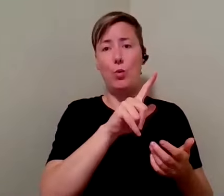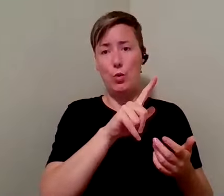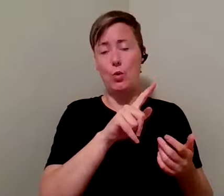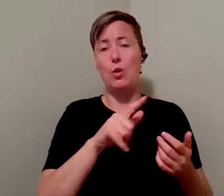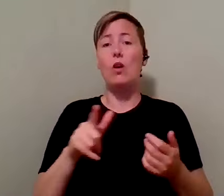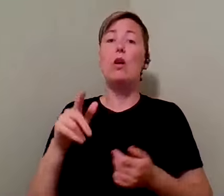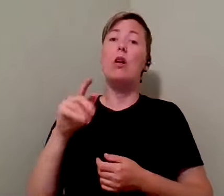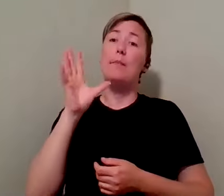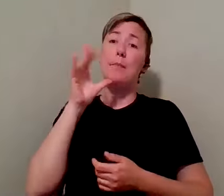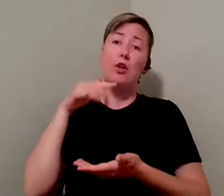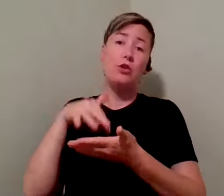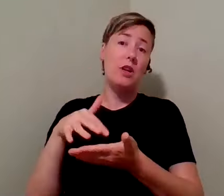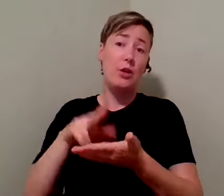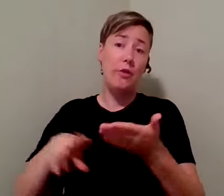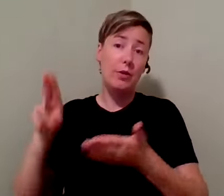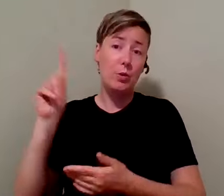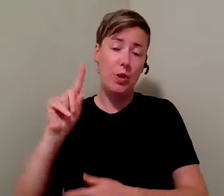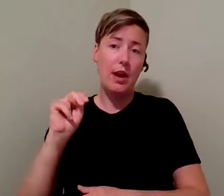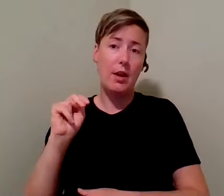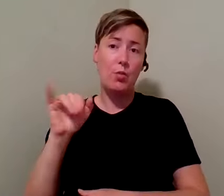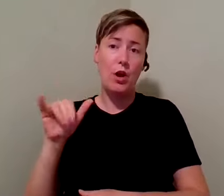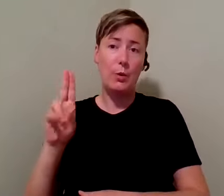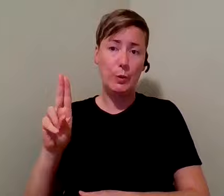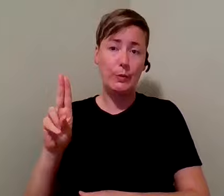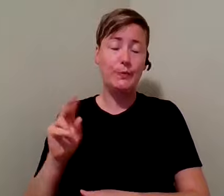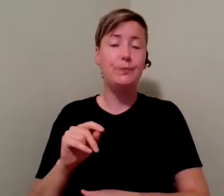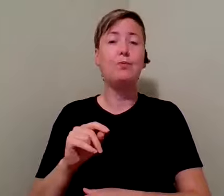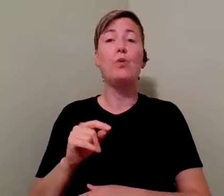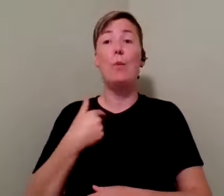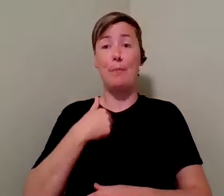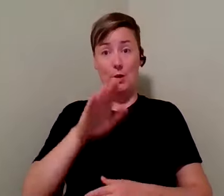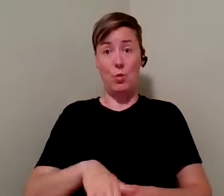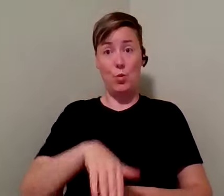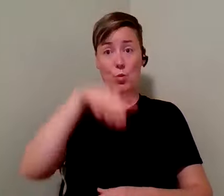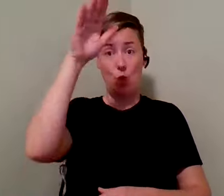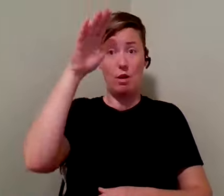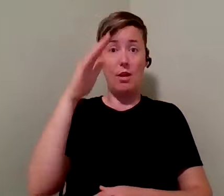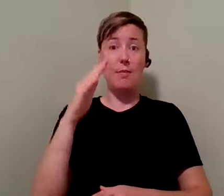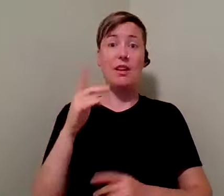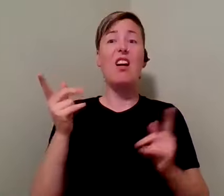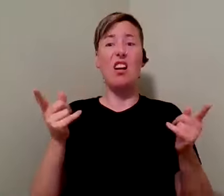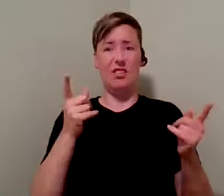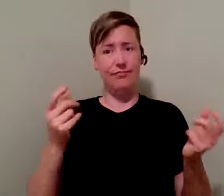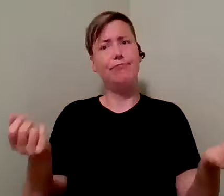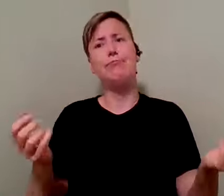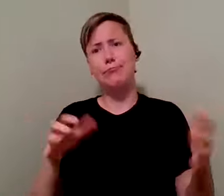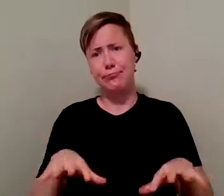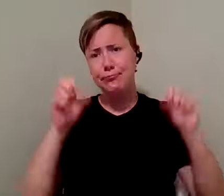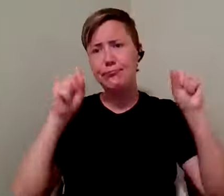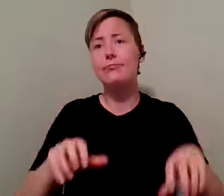NYU. And so when I was a kid growing up, they entertained a lot. And every